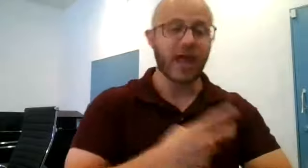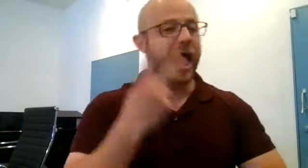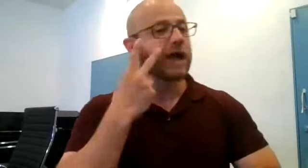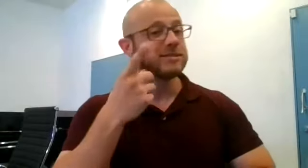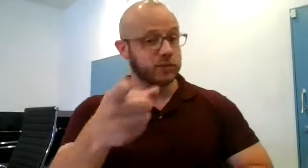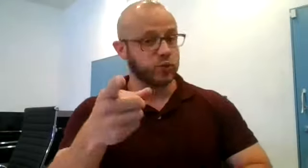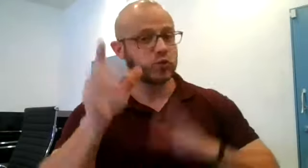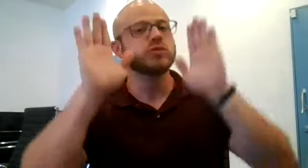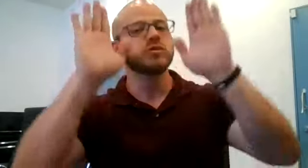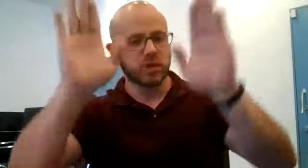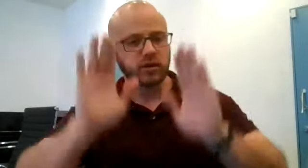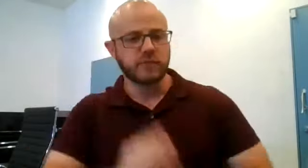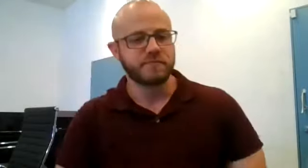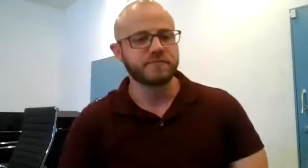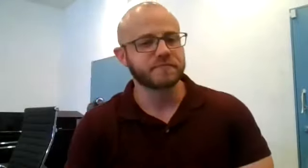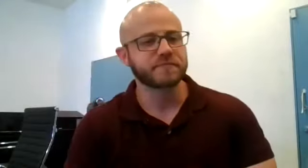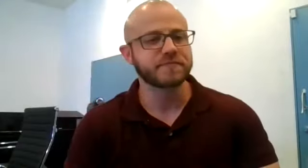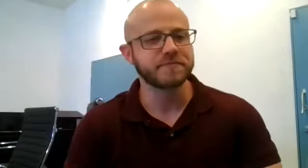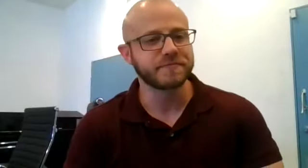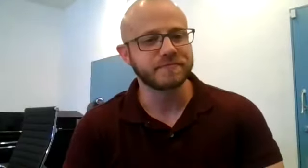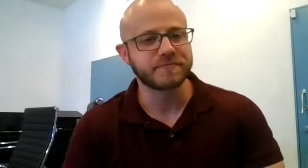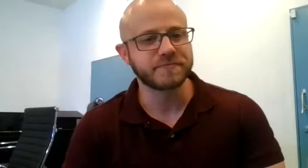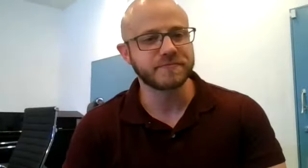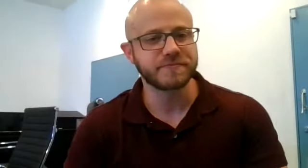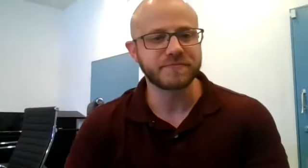day. I will see you Sunday.